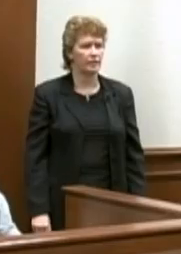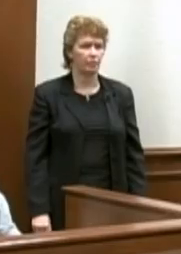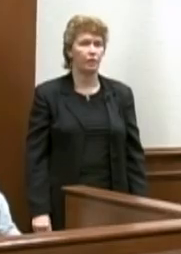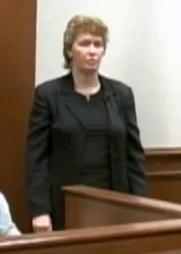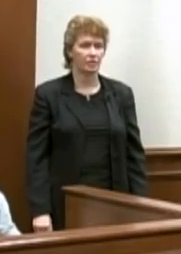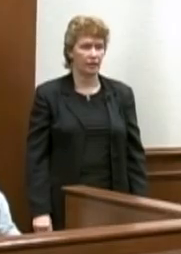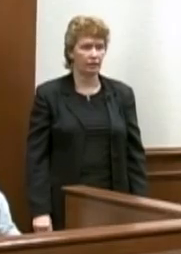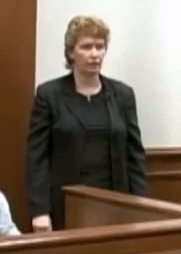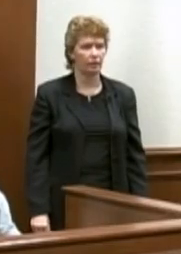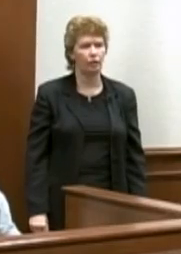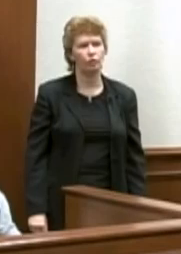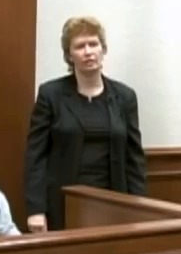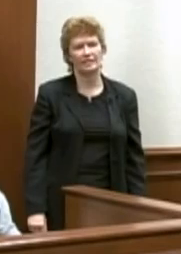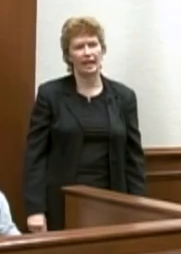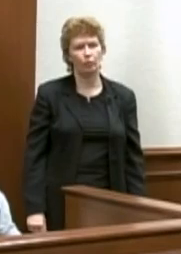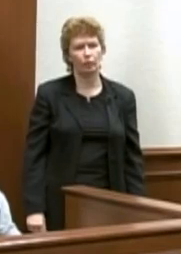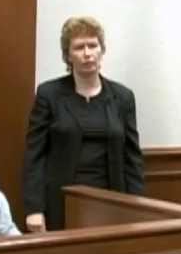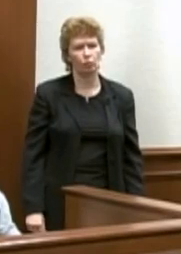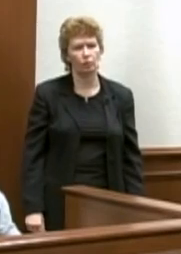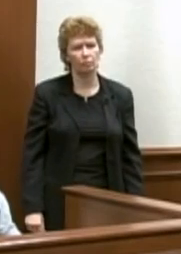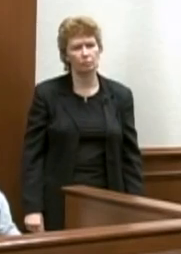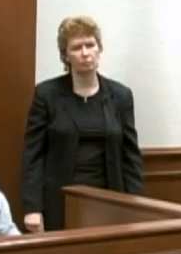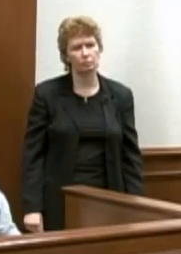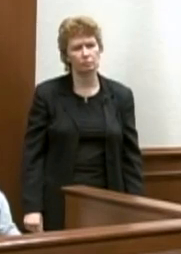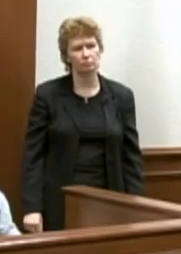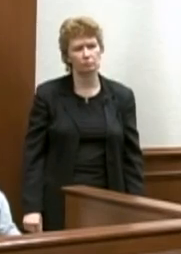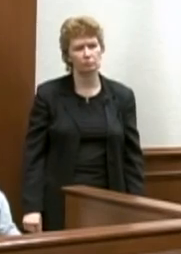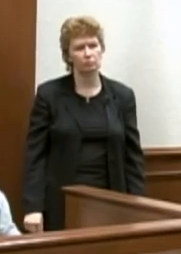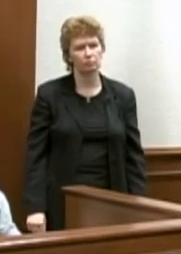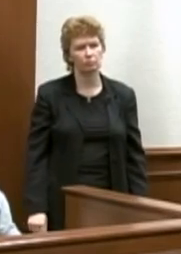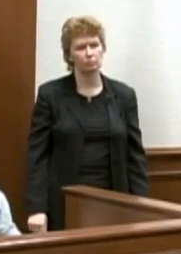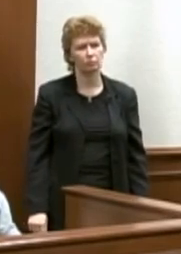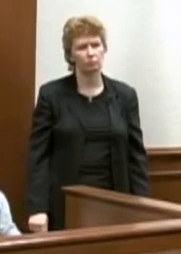He seemed upset. He looked sad when I told him.